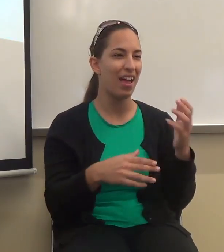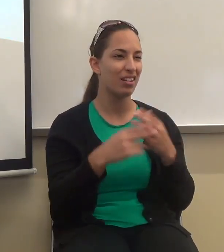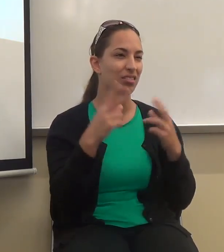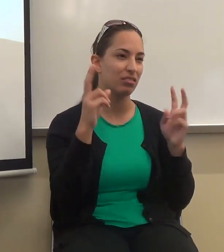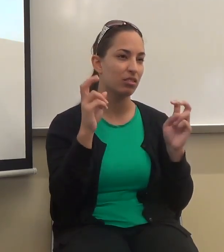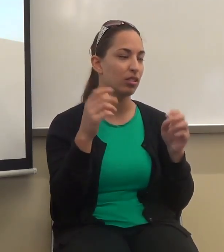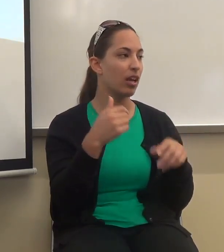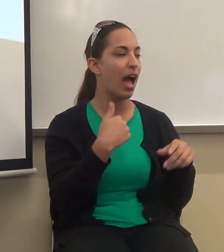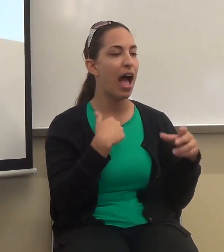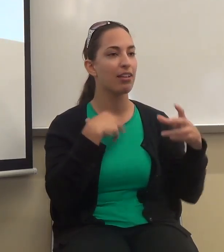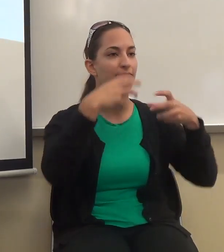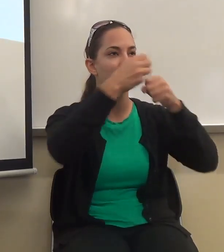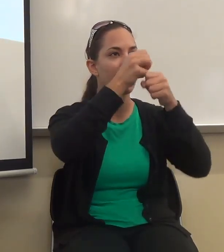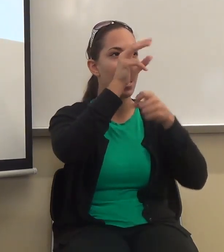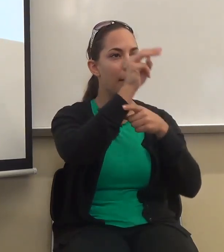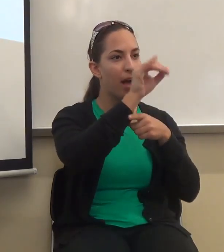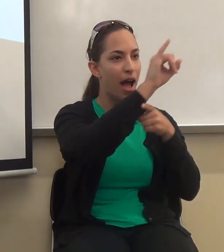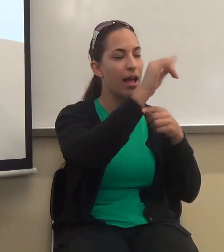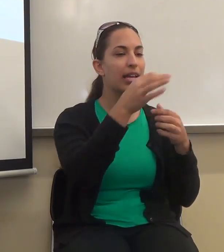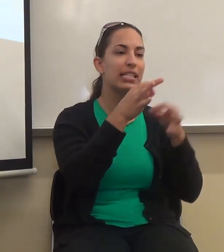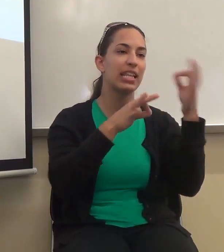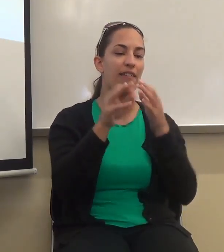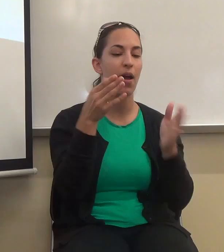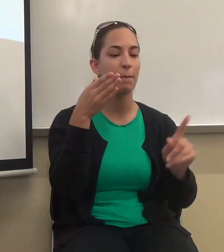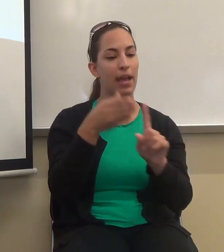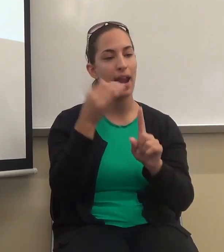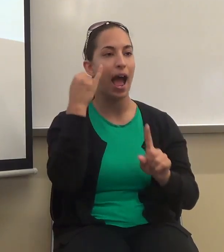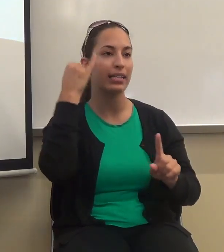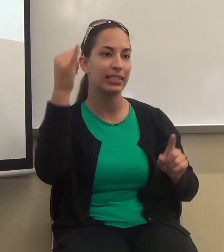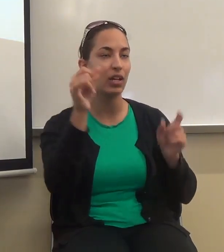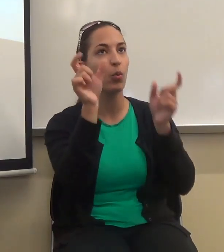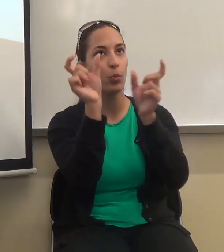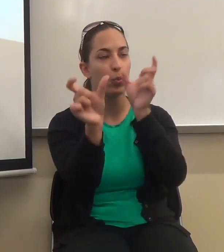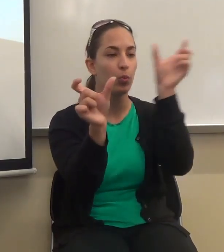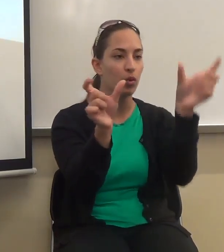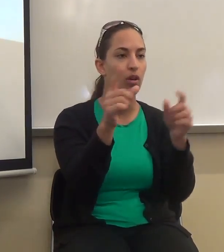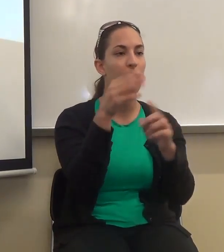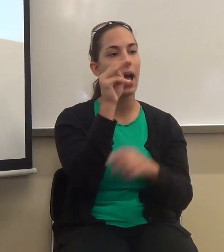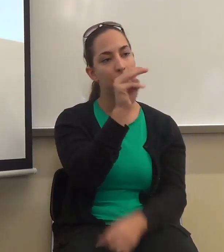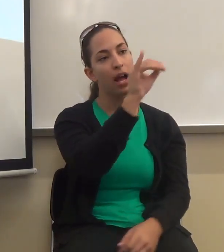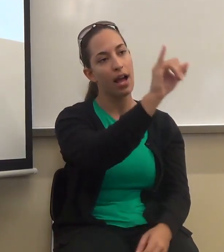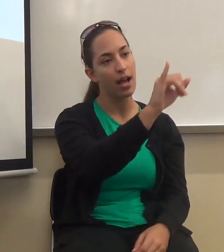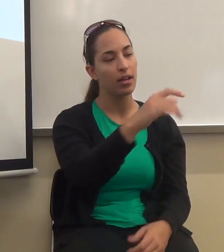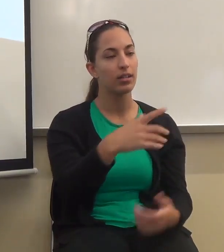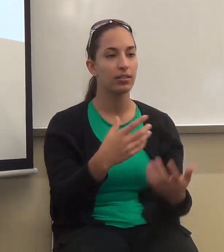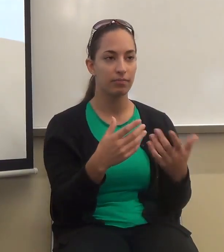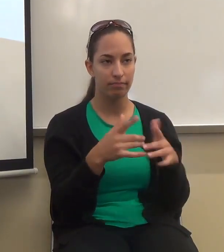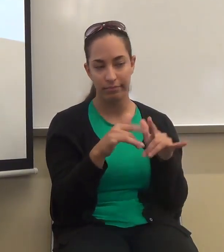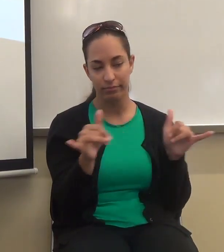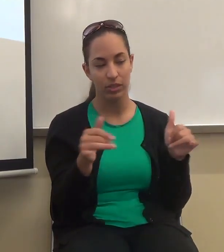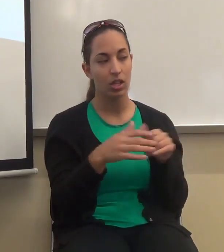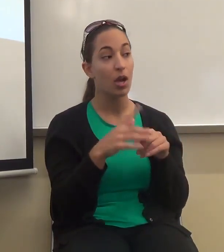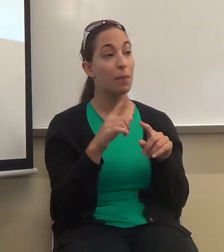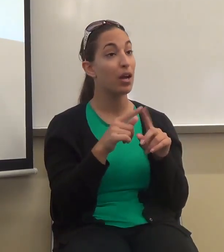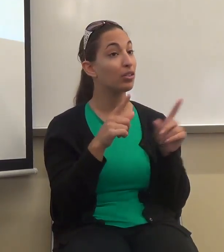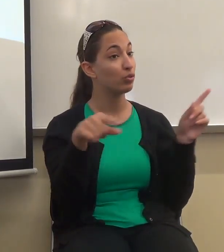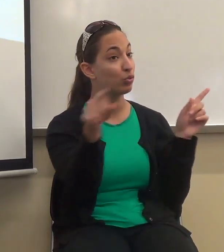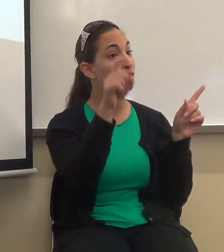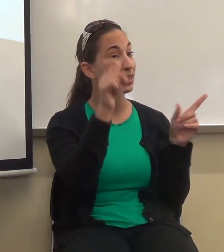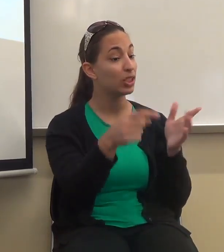MI instead of main idea. But the other thing is, you need to show that you understand